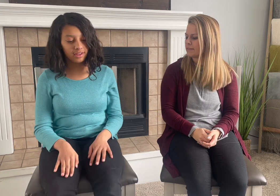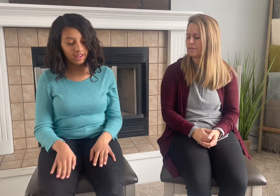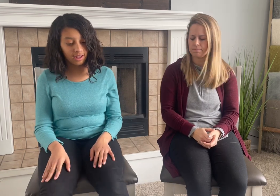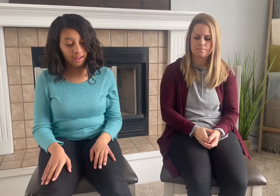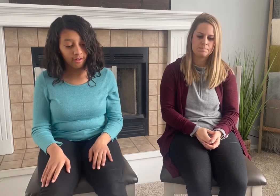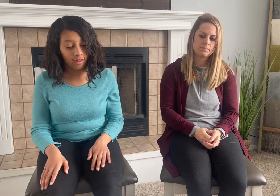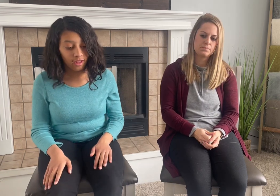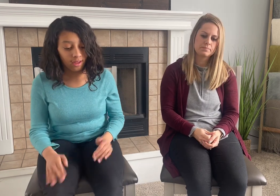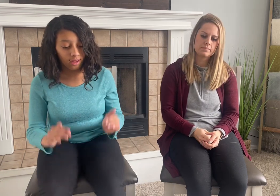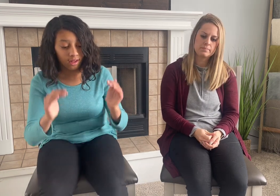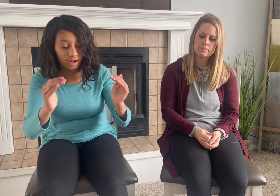Yep.